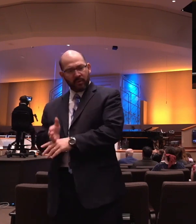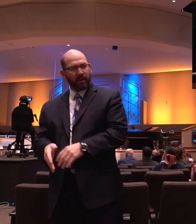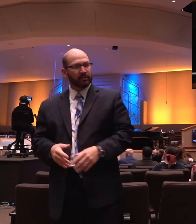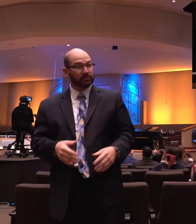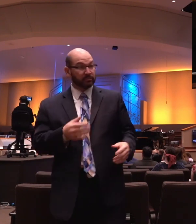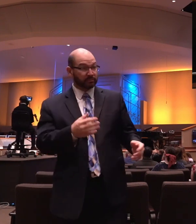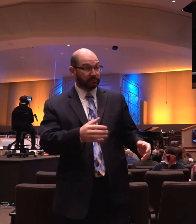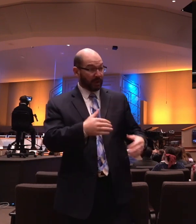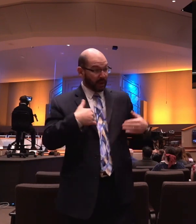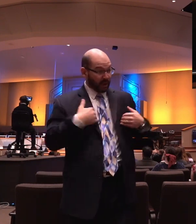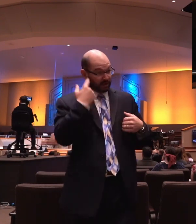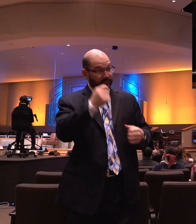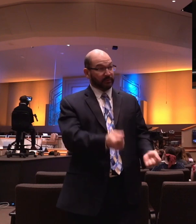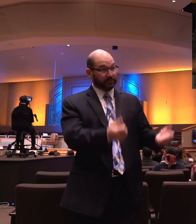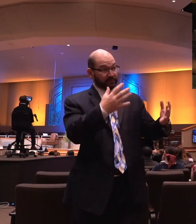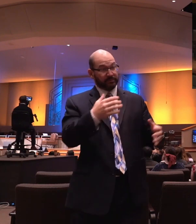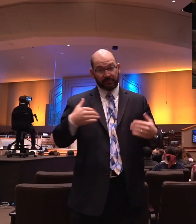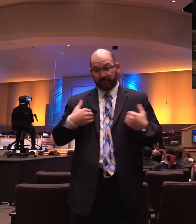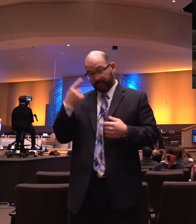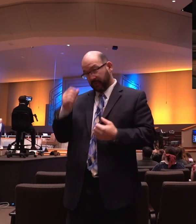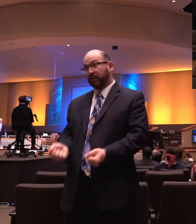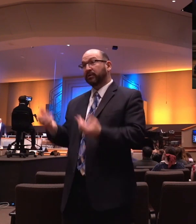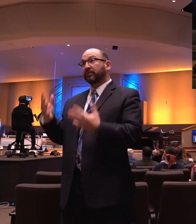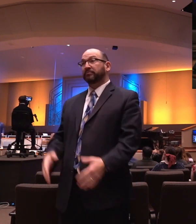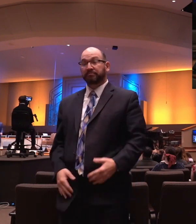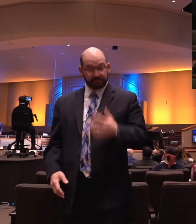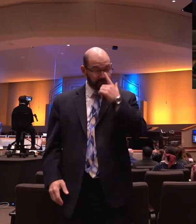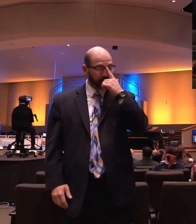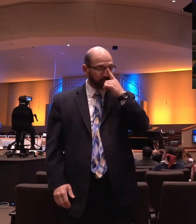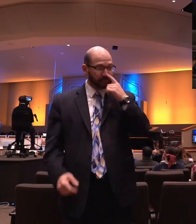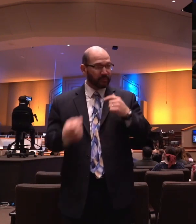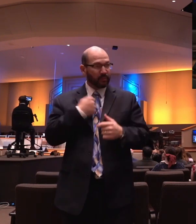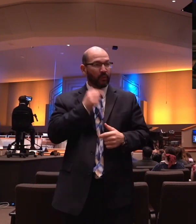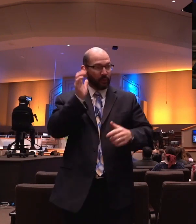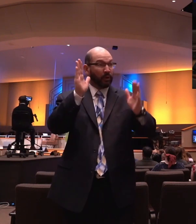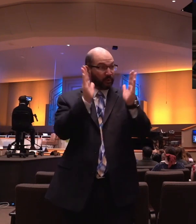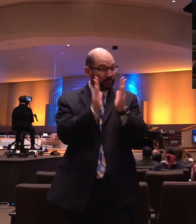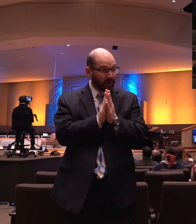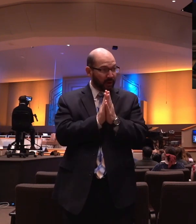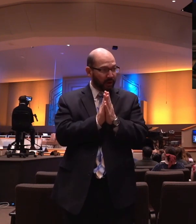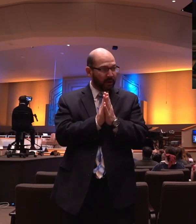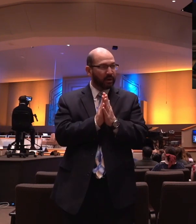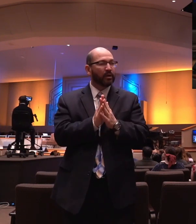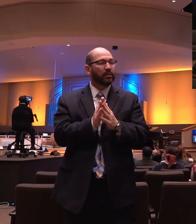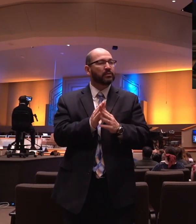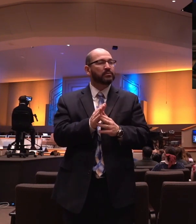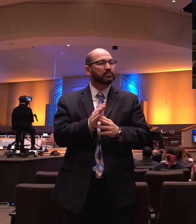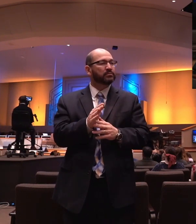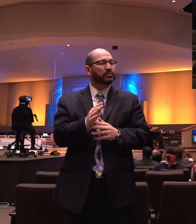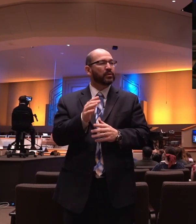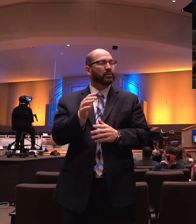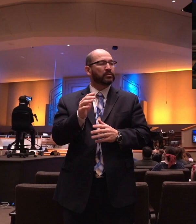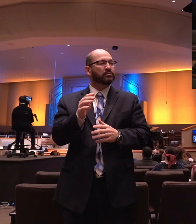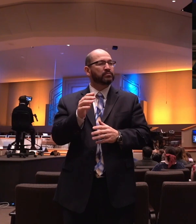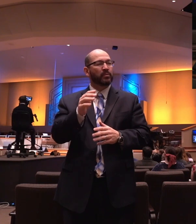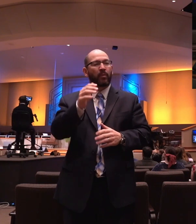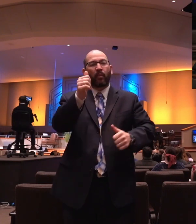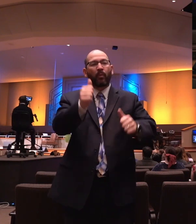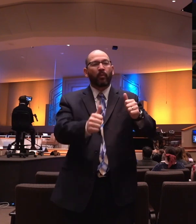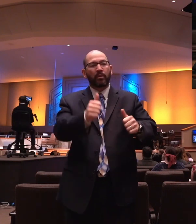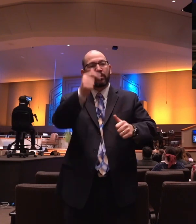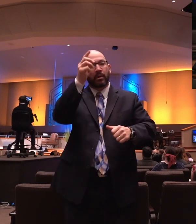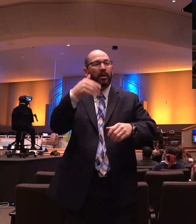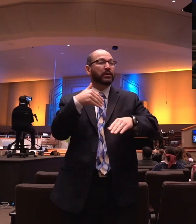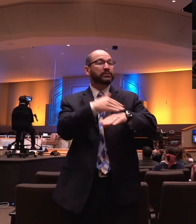sacrifice. I'll have a sacrifice. And then we'll pray. And the God that sends fire down and burns that